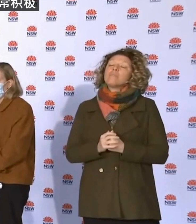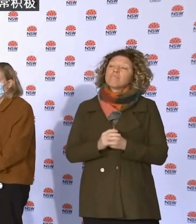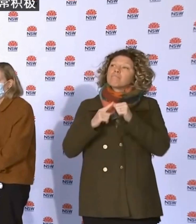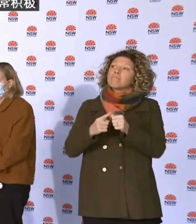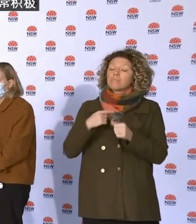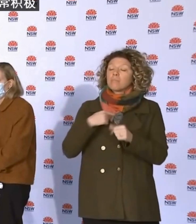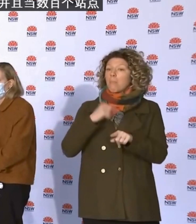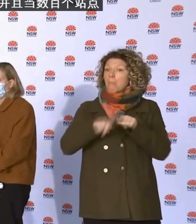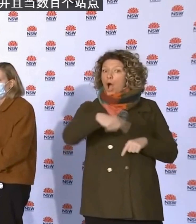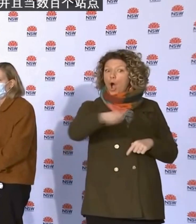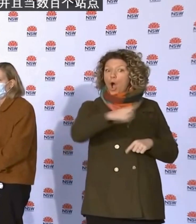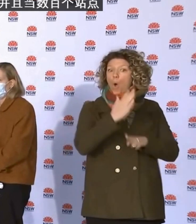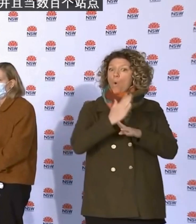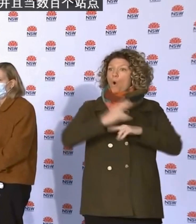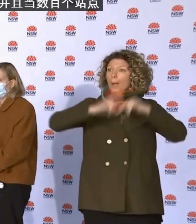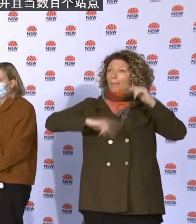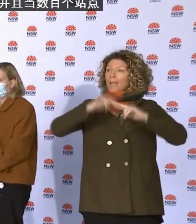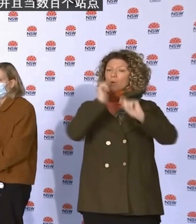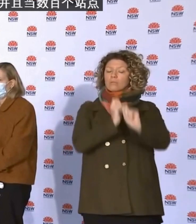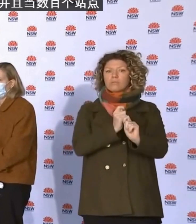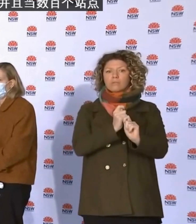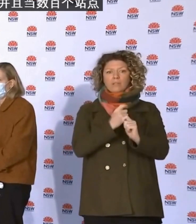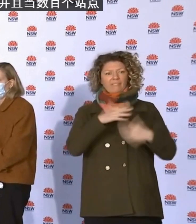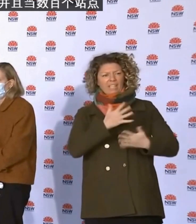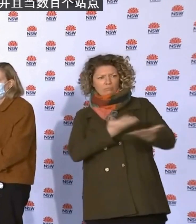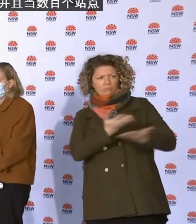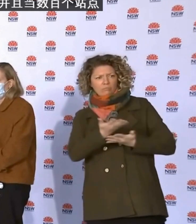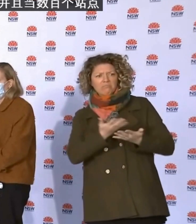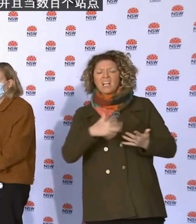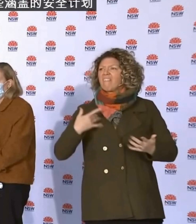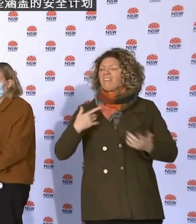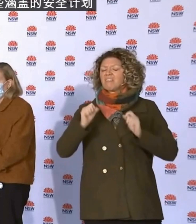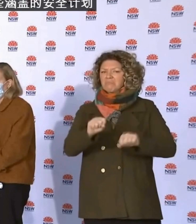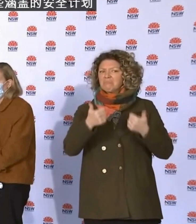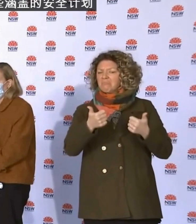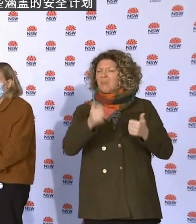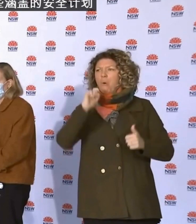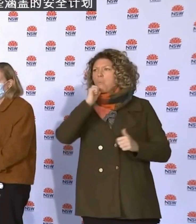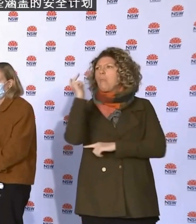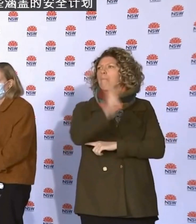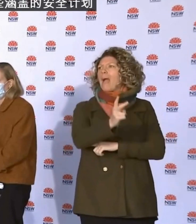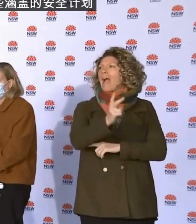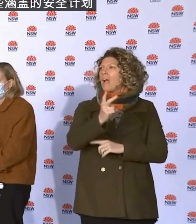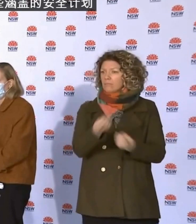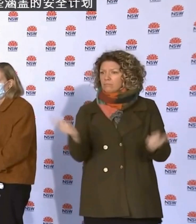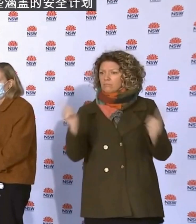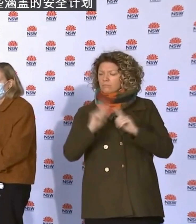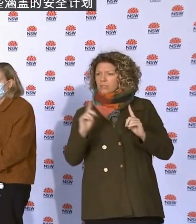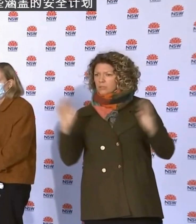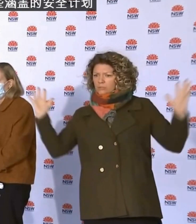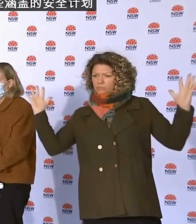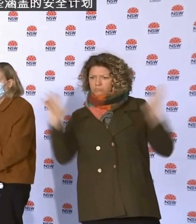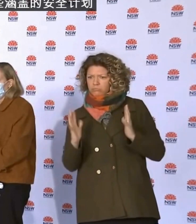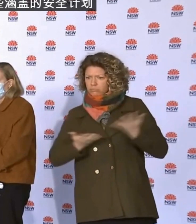positive in their feedback. We need to be convinced that all the sites are safe, and that when hundreds and hundreds of people come together, that we know